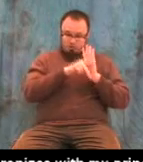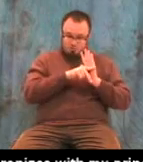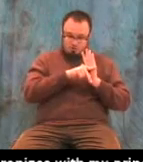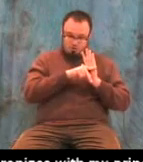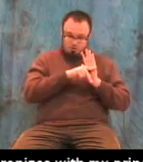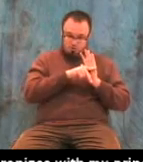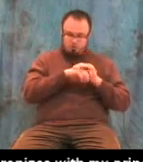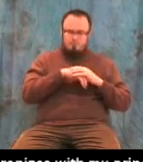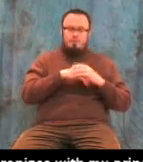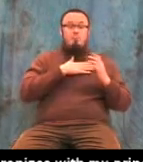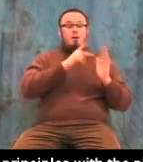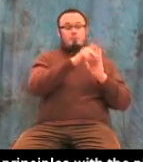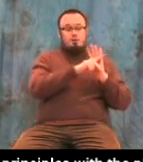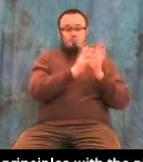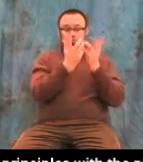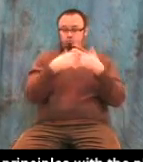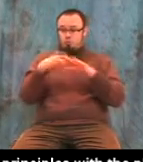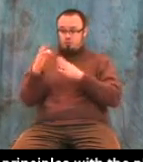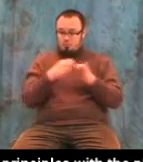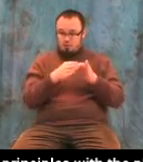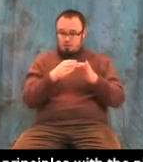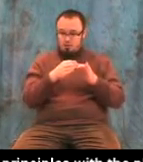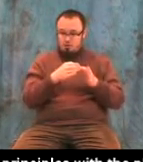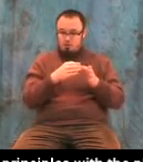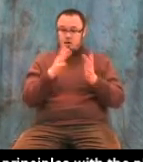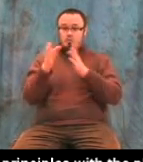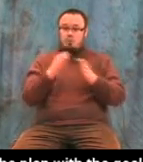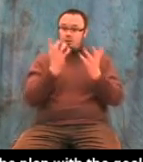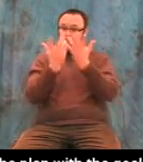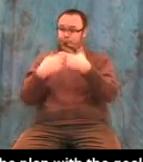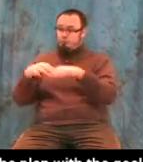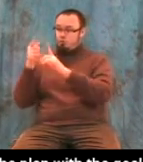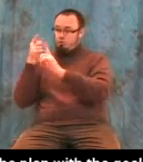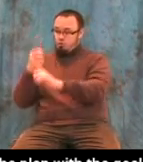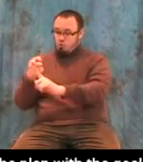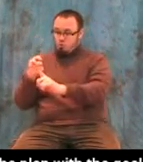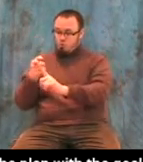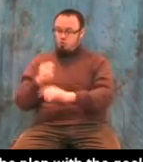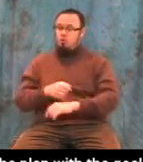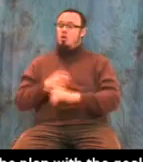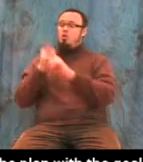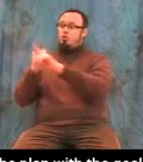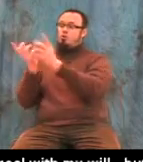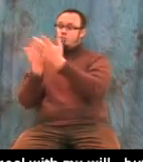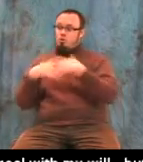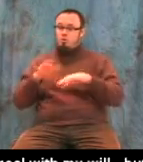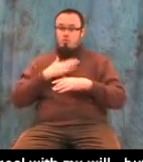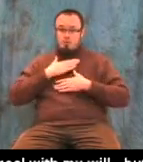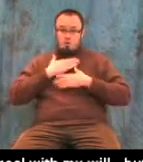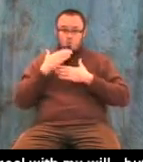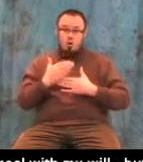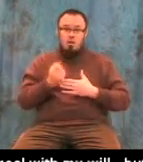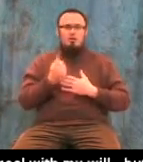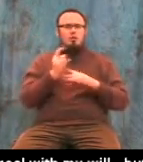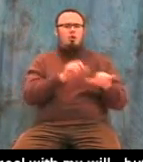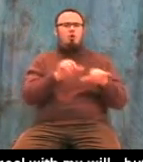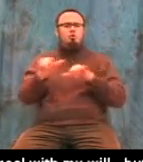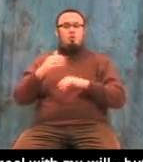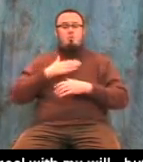principles with the plan with the goal with my will, but also